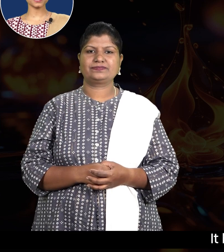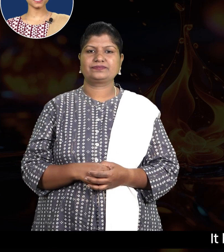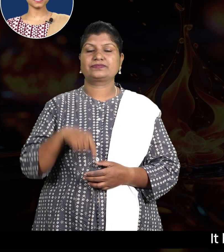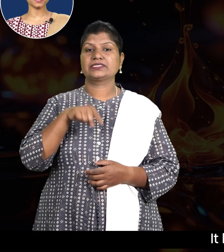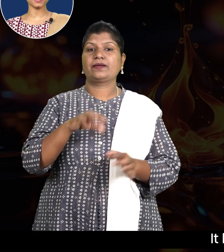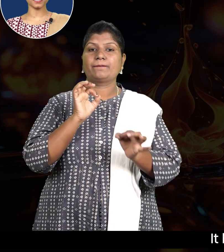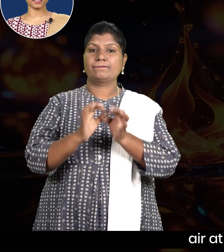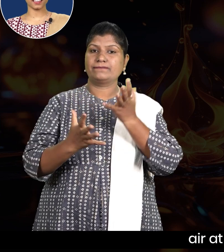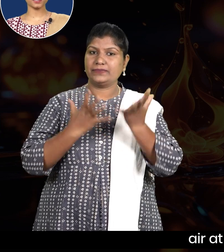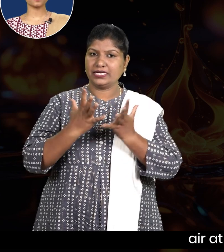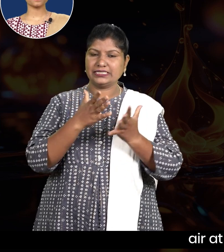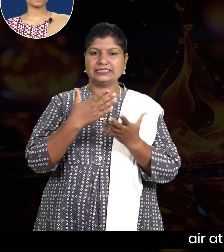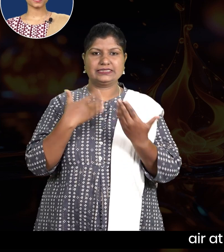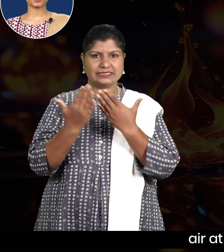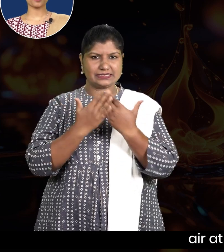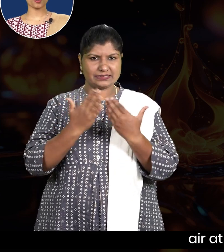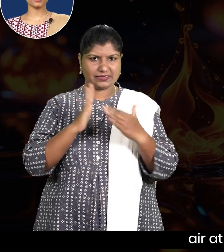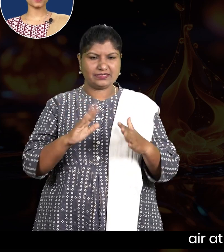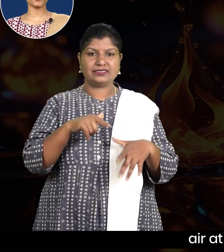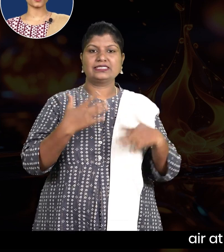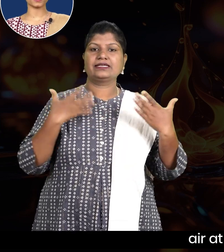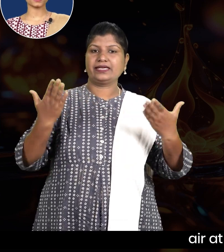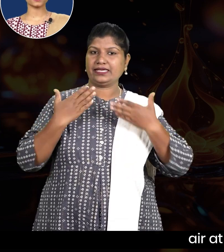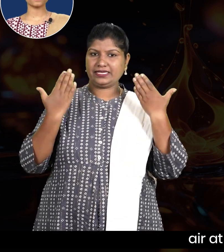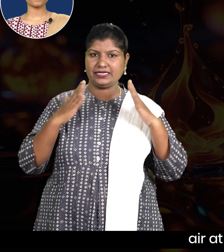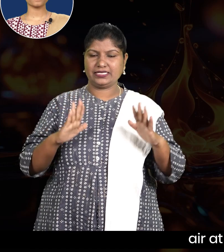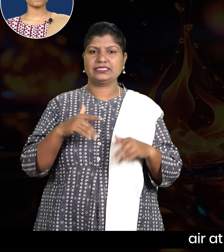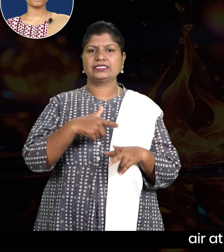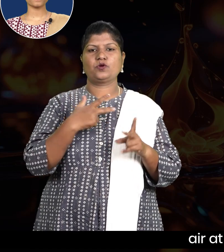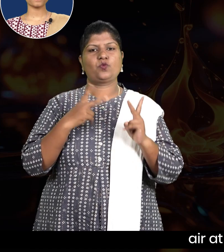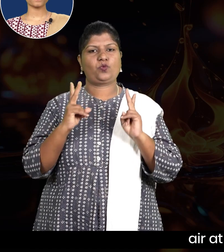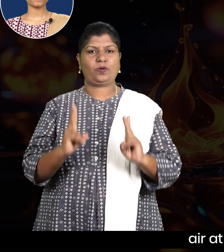It burns easily in air at a moderate rate.